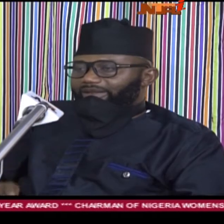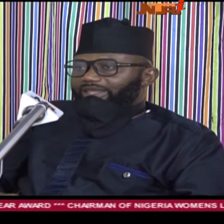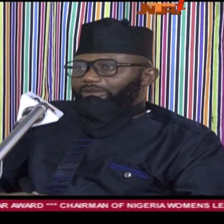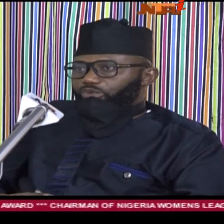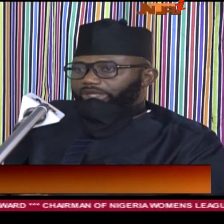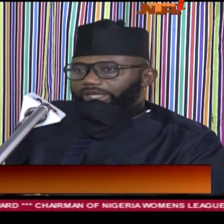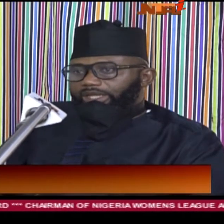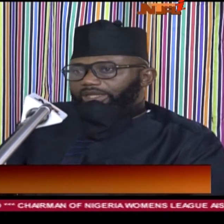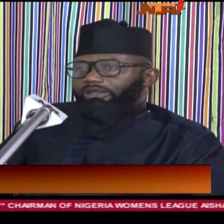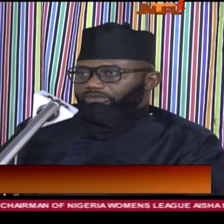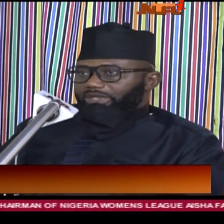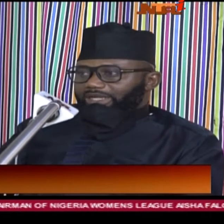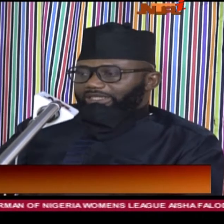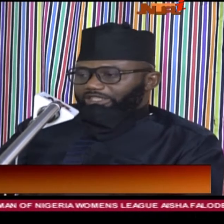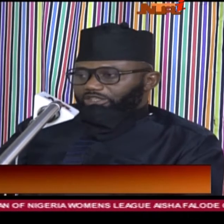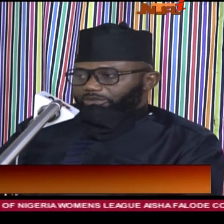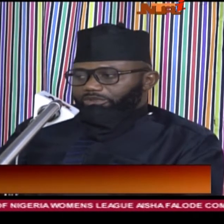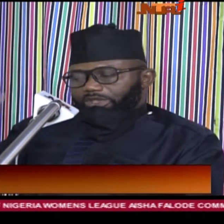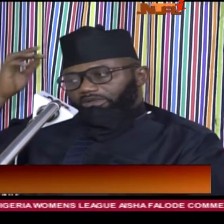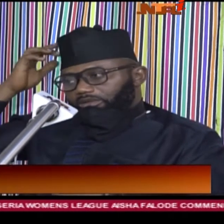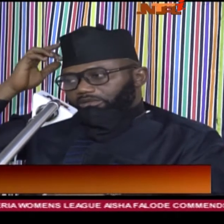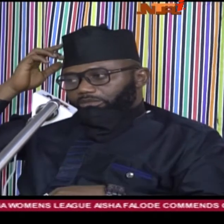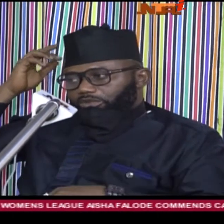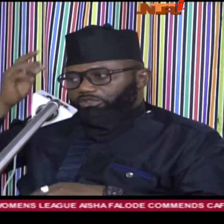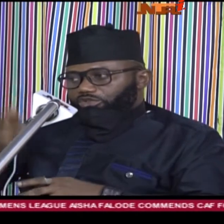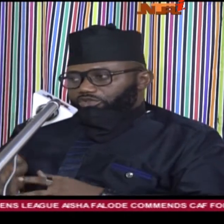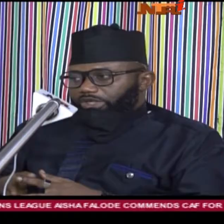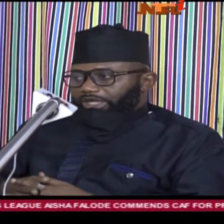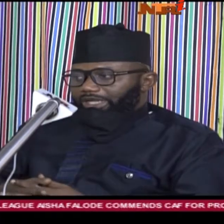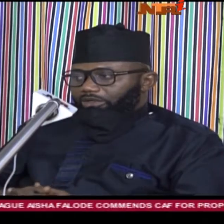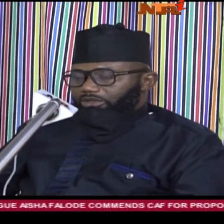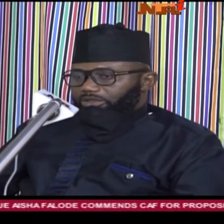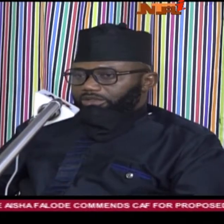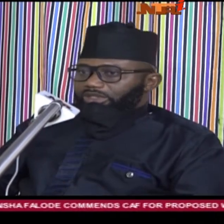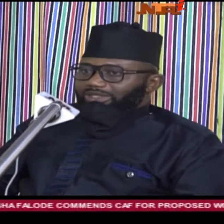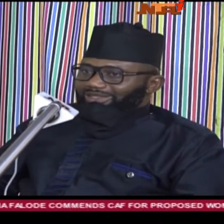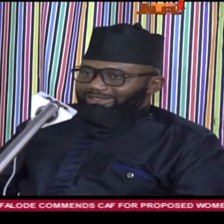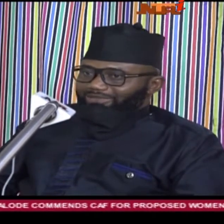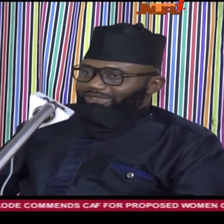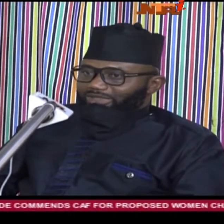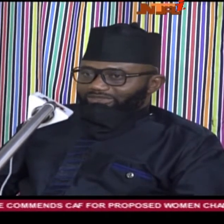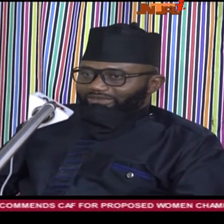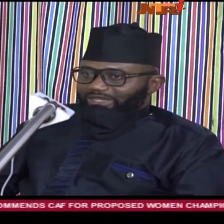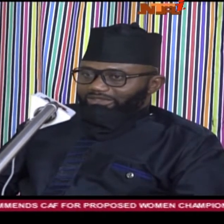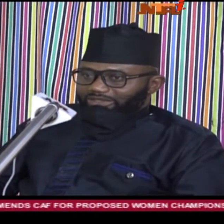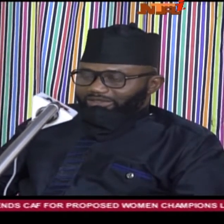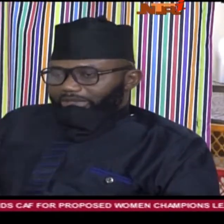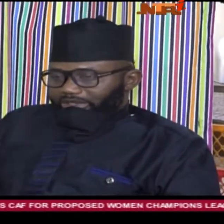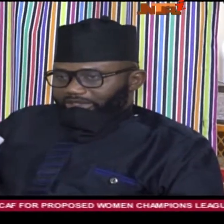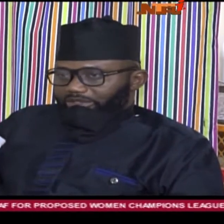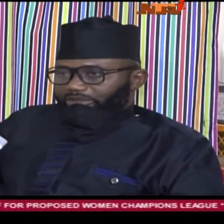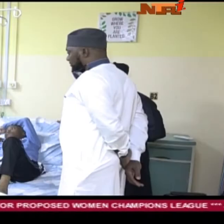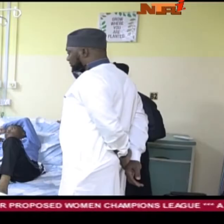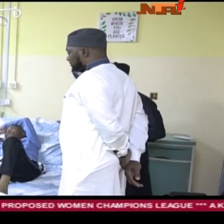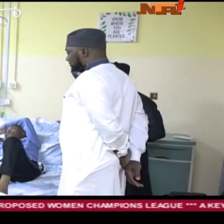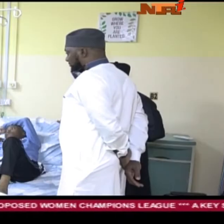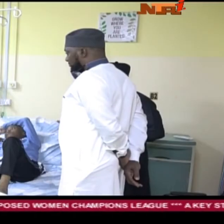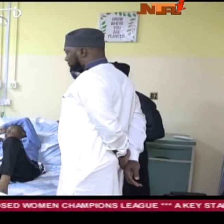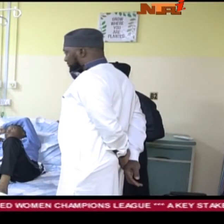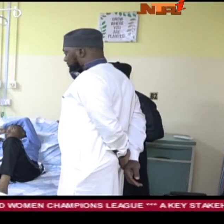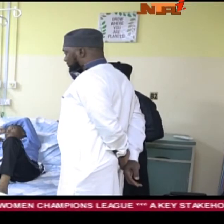like 3 times weekly. Like in this hospital now, in both children and adults, it's 25,000 per section.